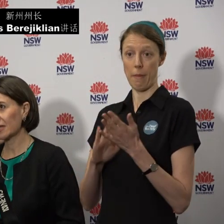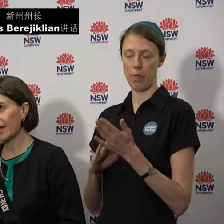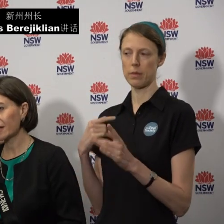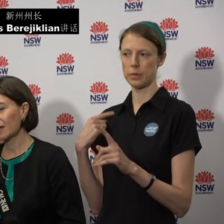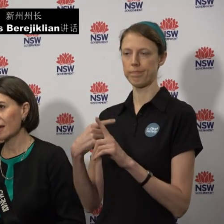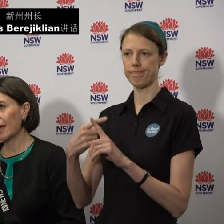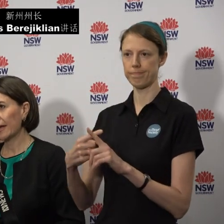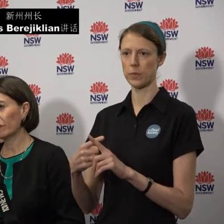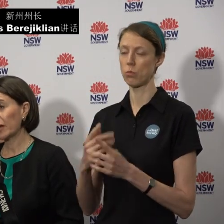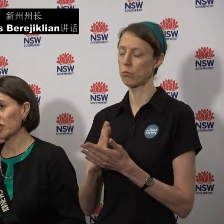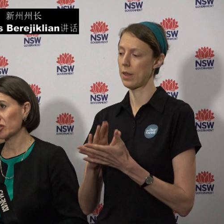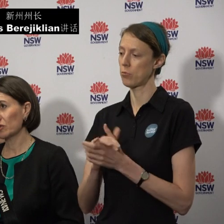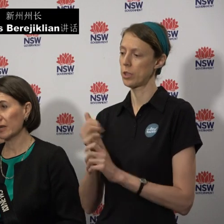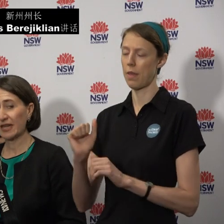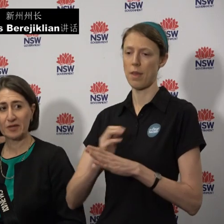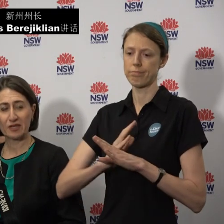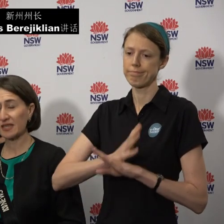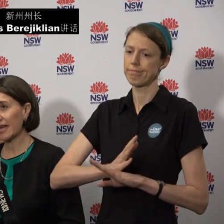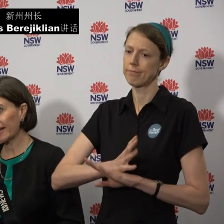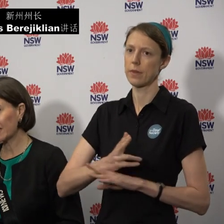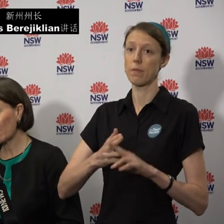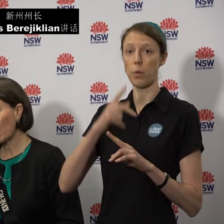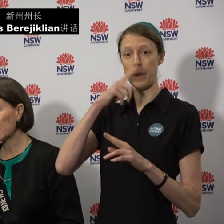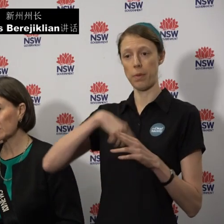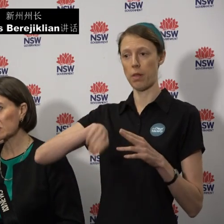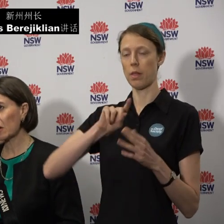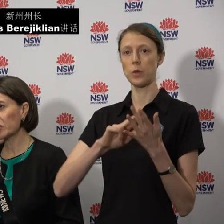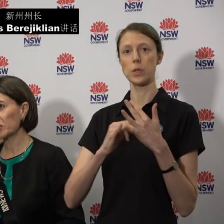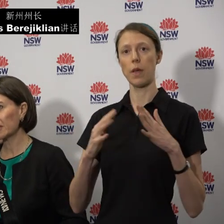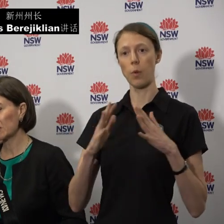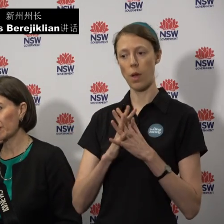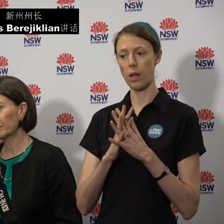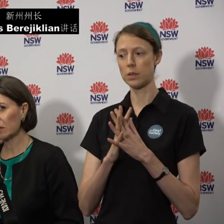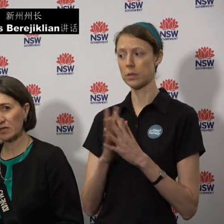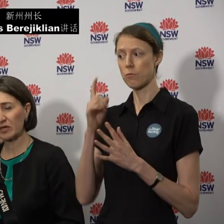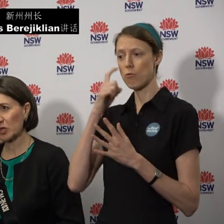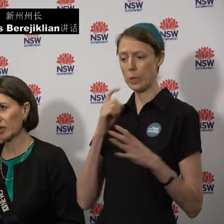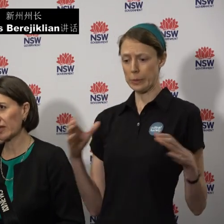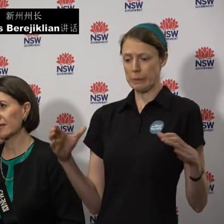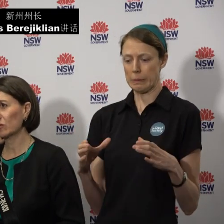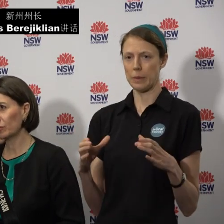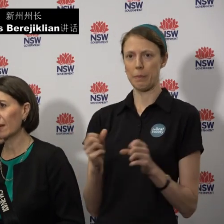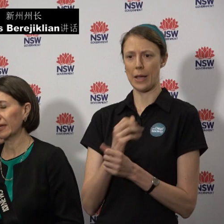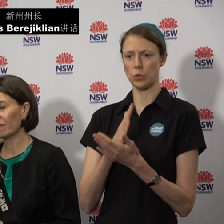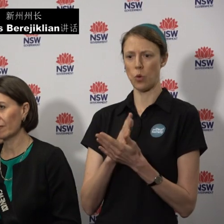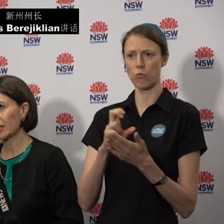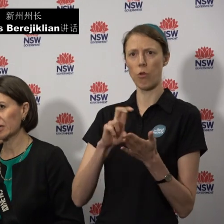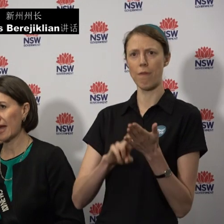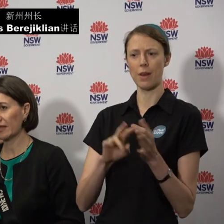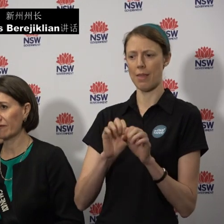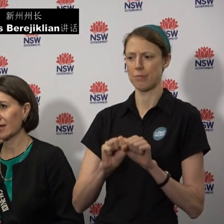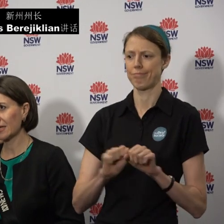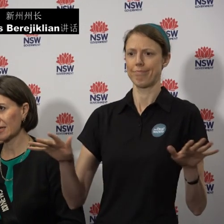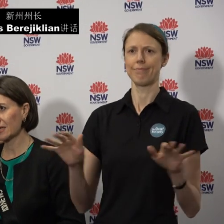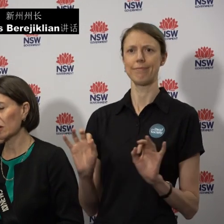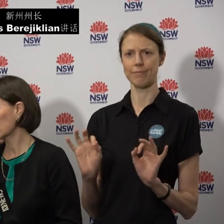of our state in relation to attempting to contain this virus, but also reducing the spread, but also ensuring there's good public information out